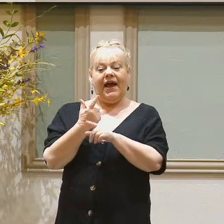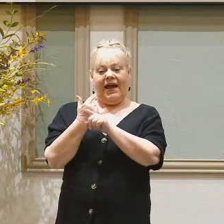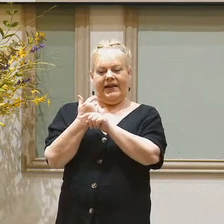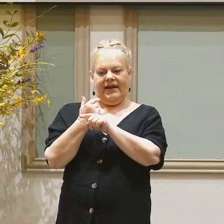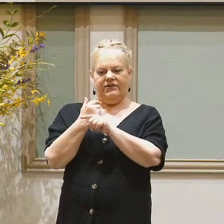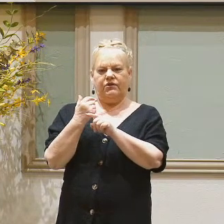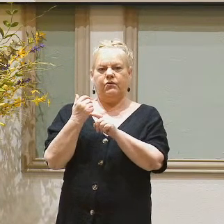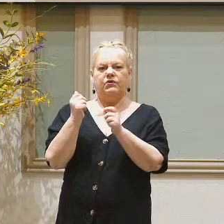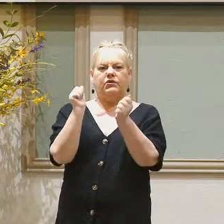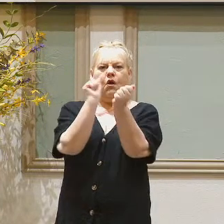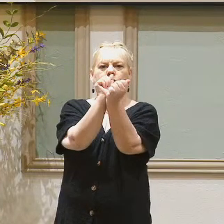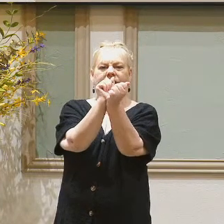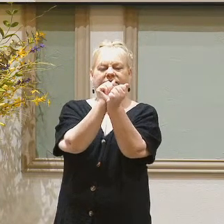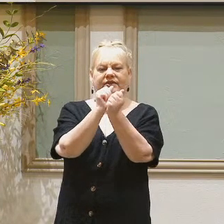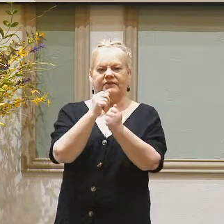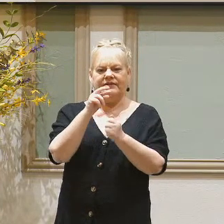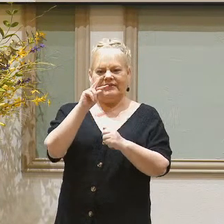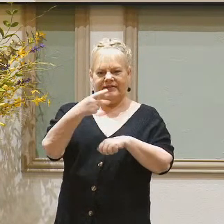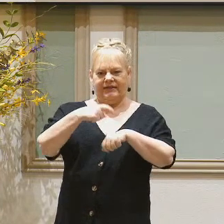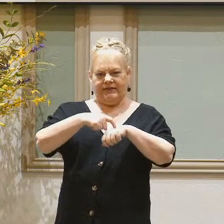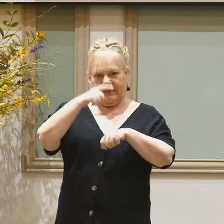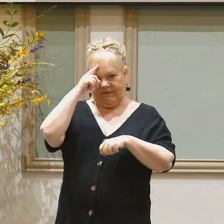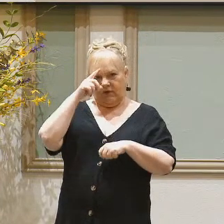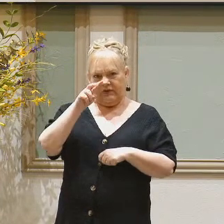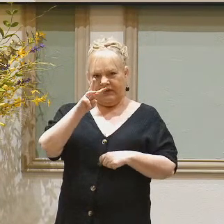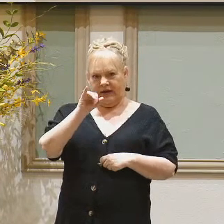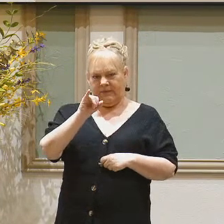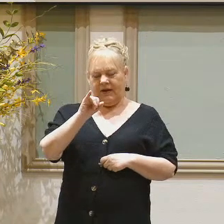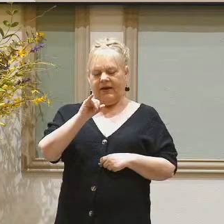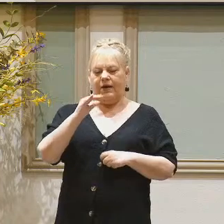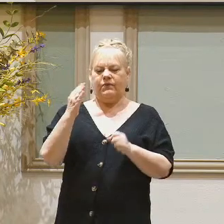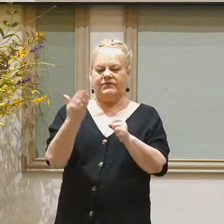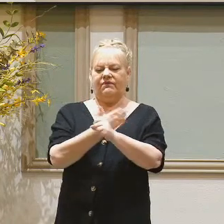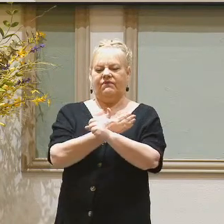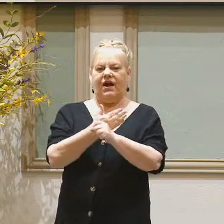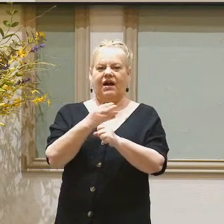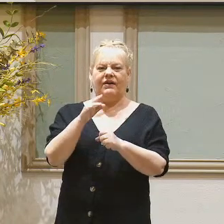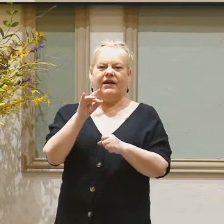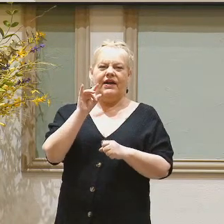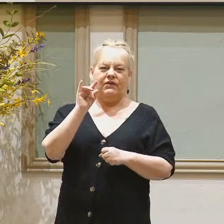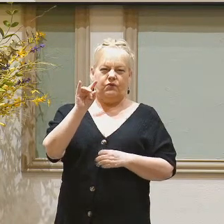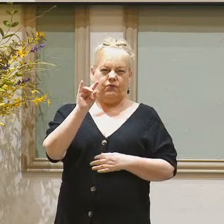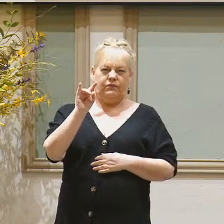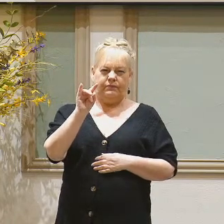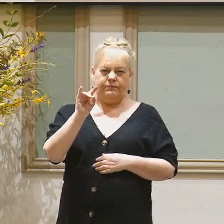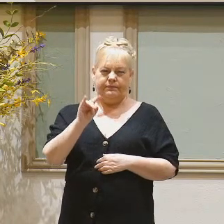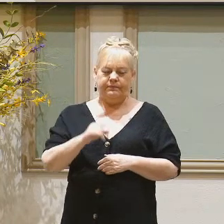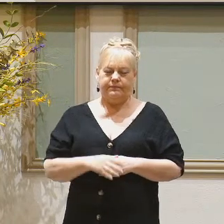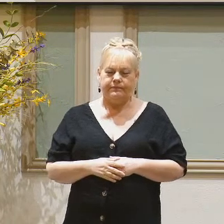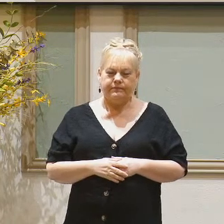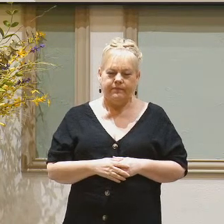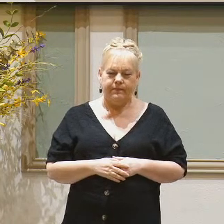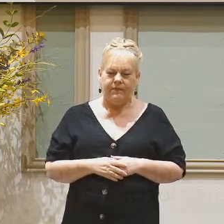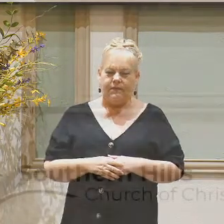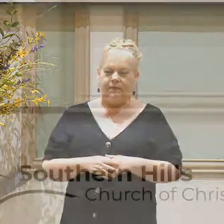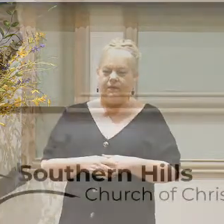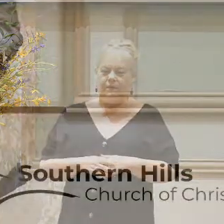second time for DWI and was fired from his job at the University of Texas.